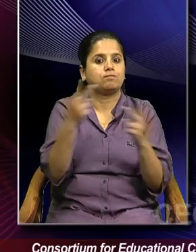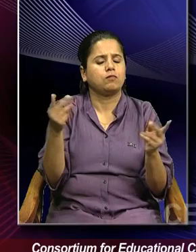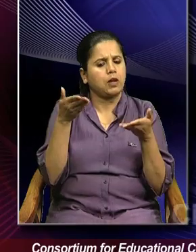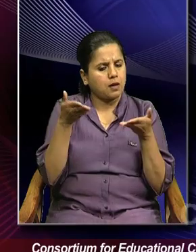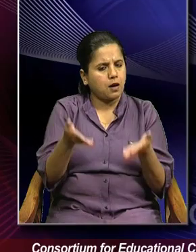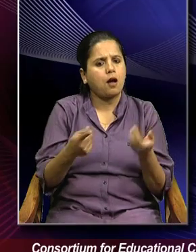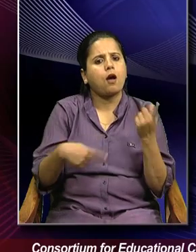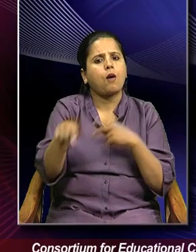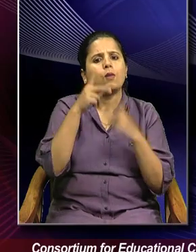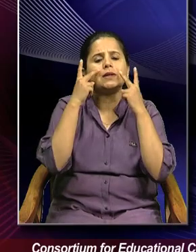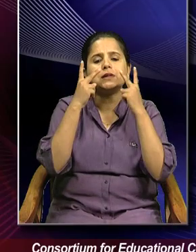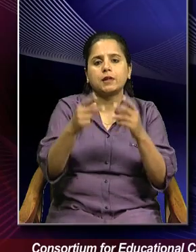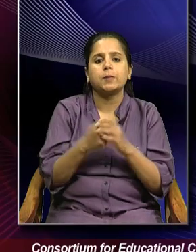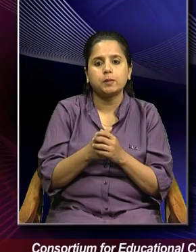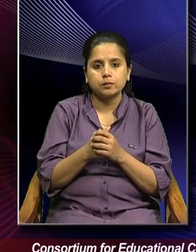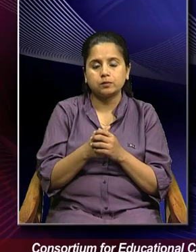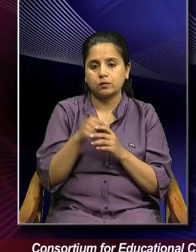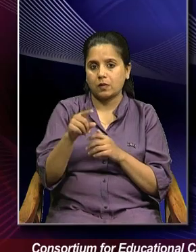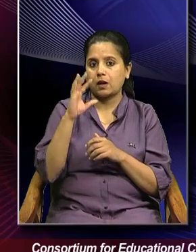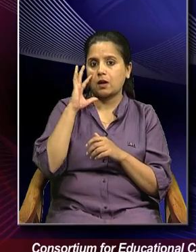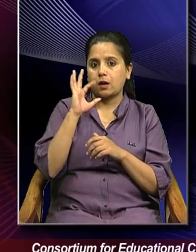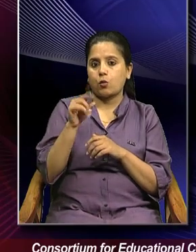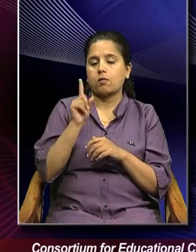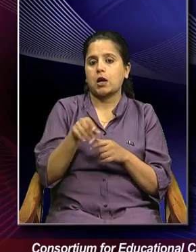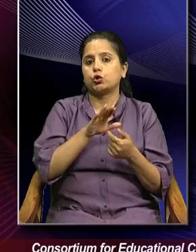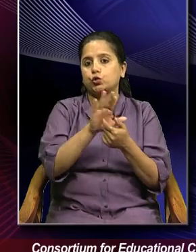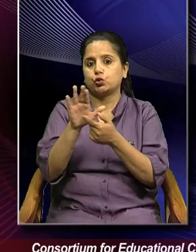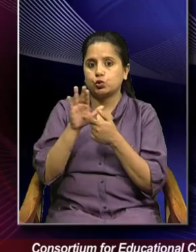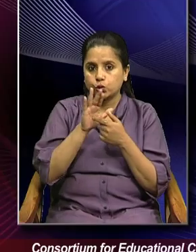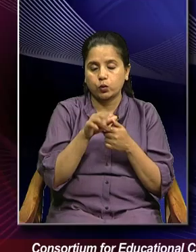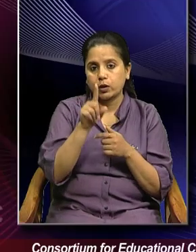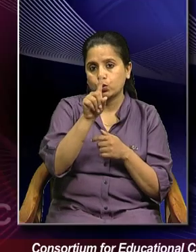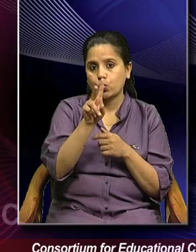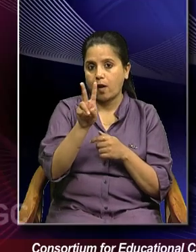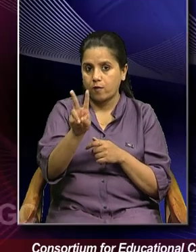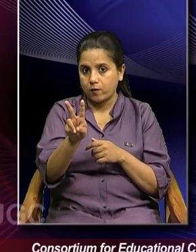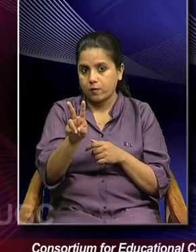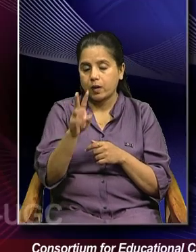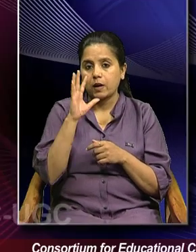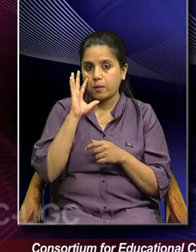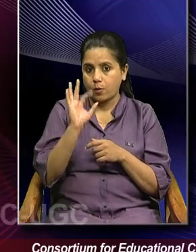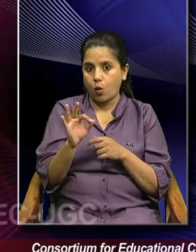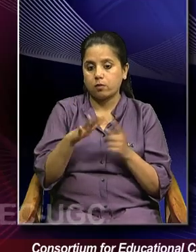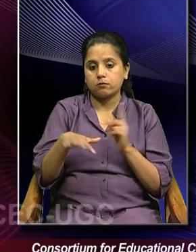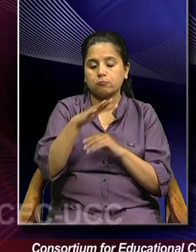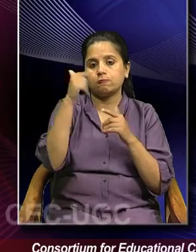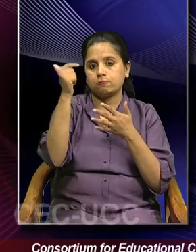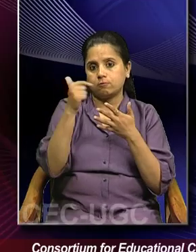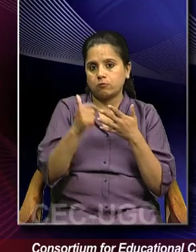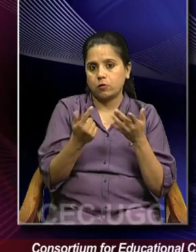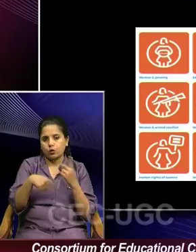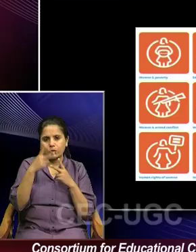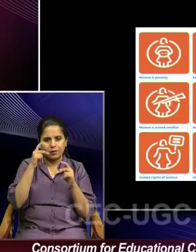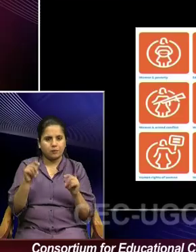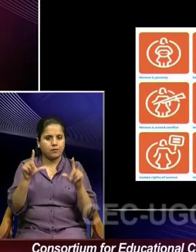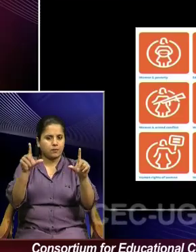herein the important highlight were the 12 critical areas. As you can see that on the screen,